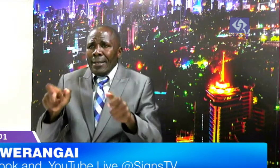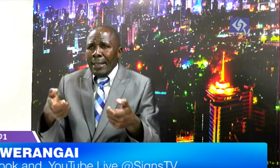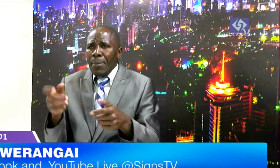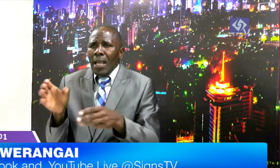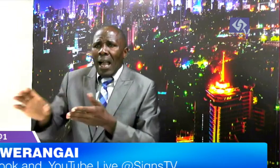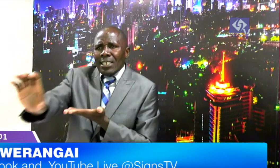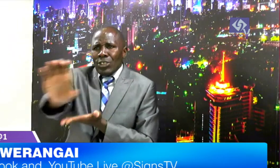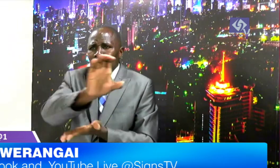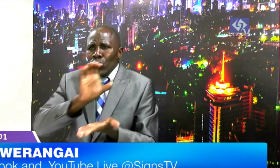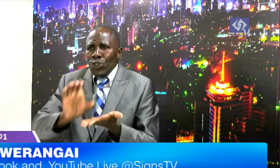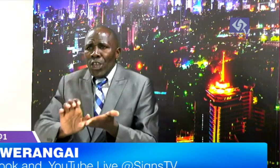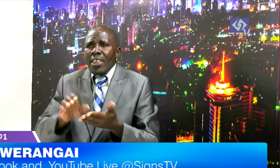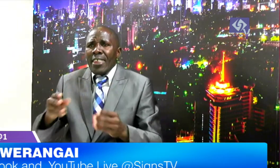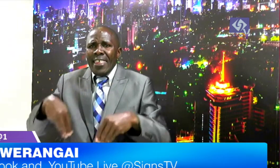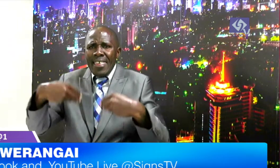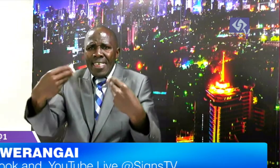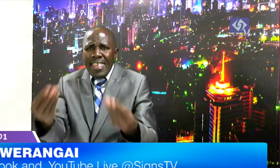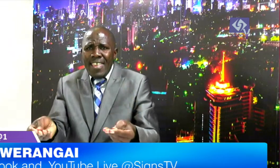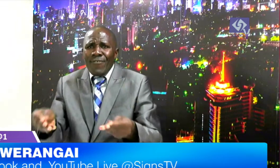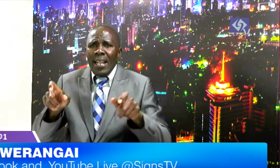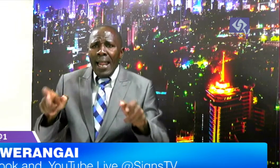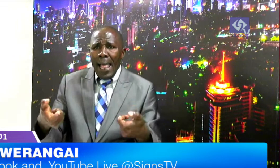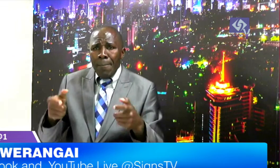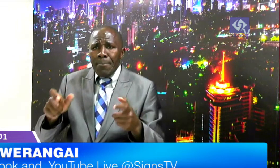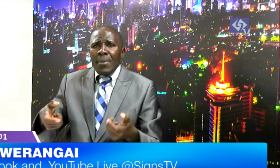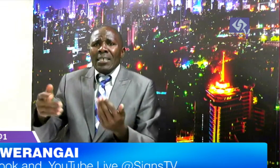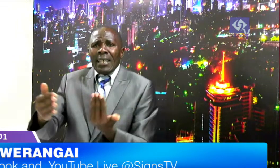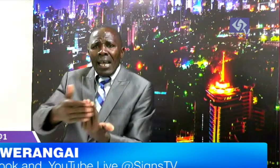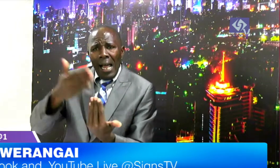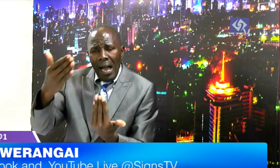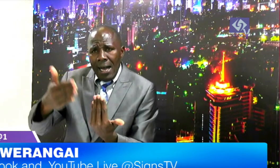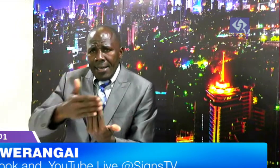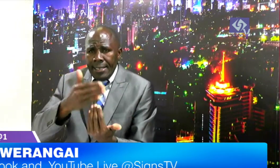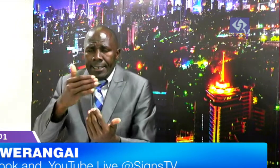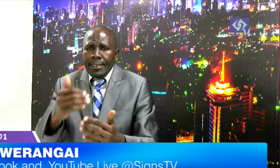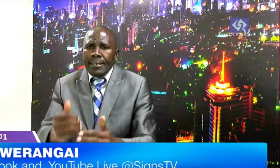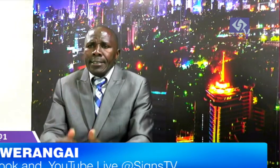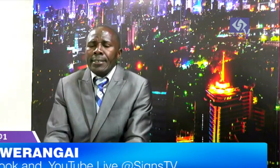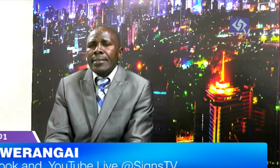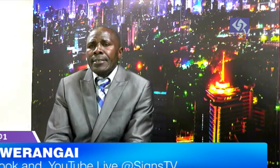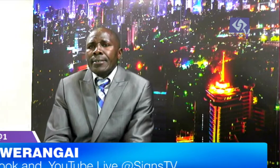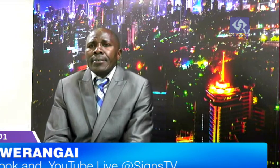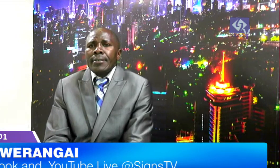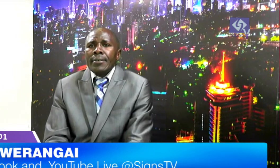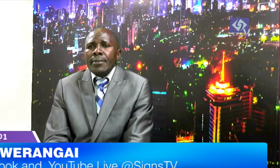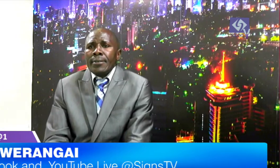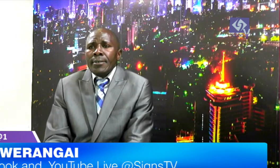with Meridian Center to provide medical care.